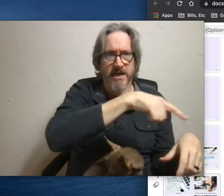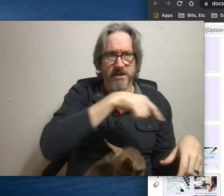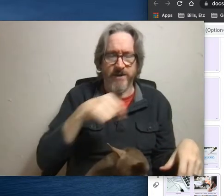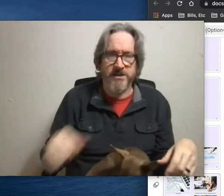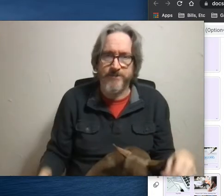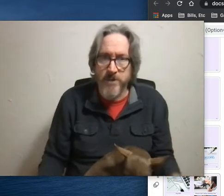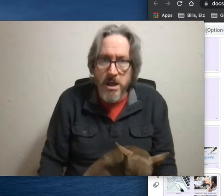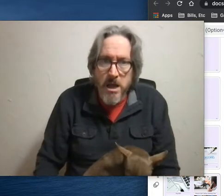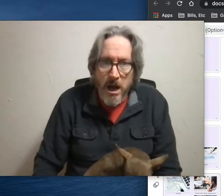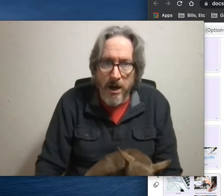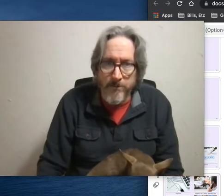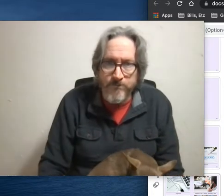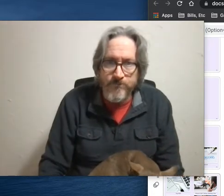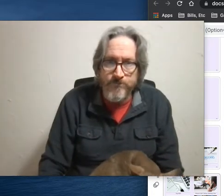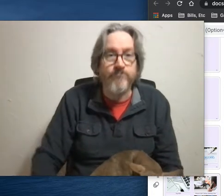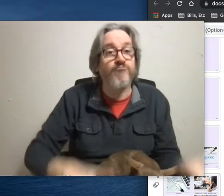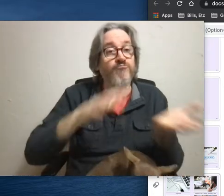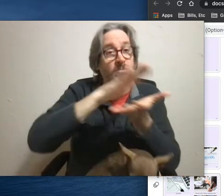our signing space.